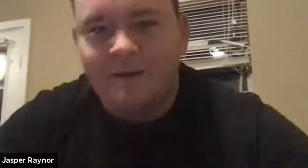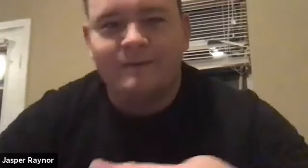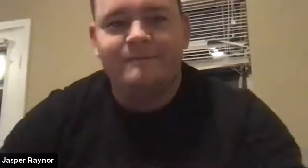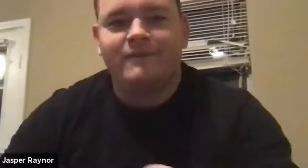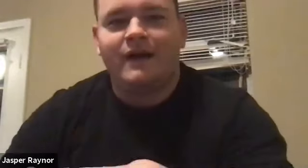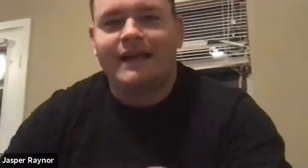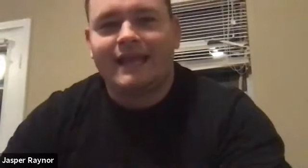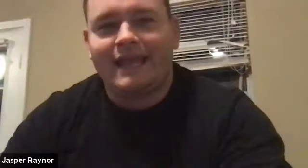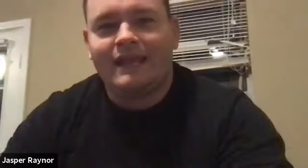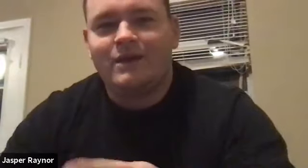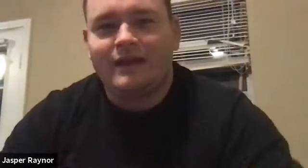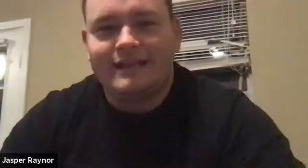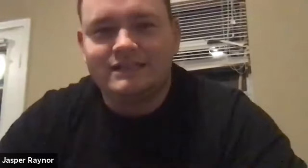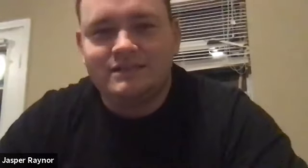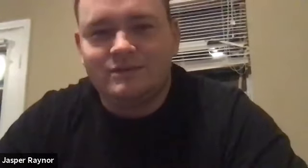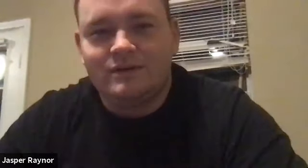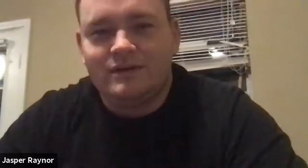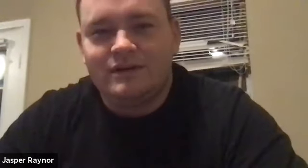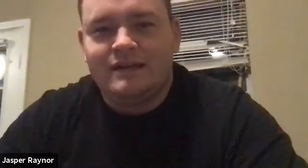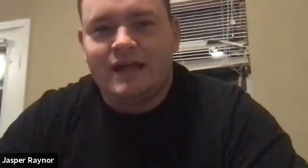Oh, I got that. It is?